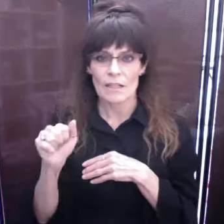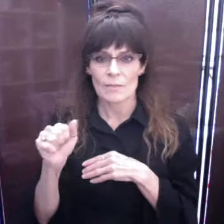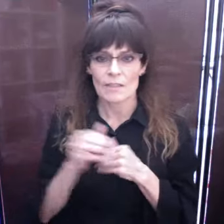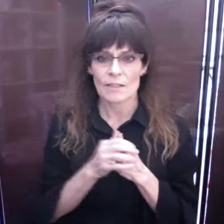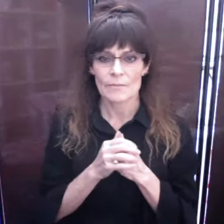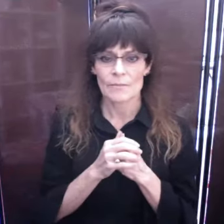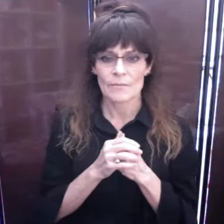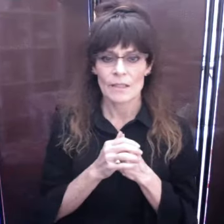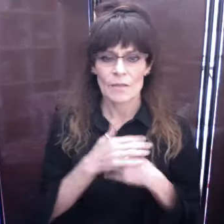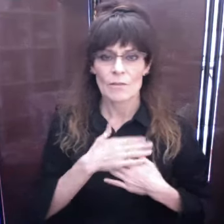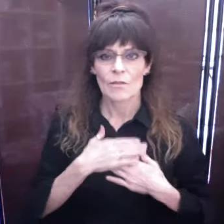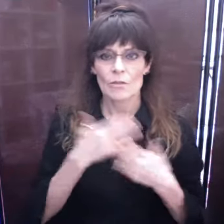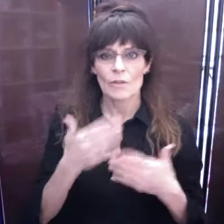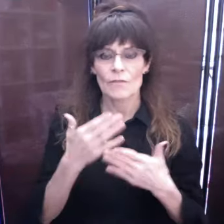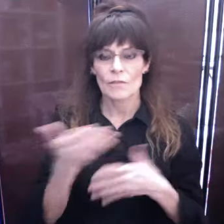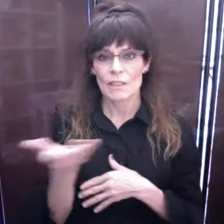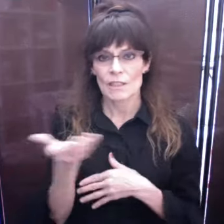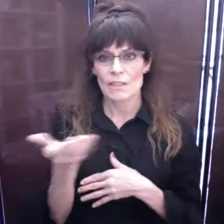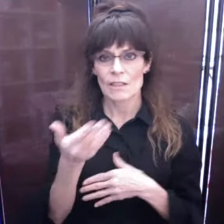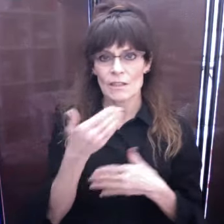so grateful he's here, and I'm grateful for him.